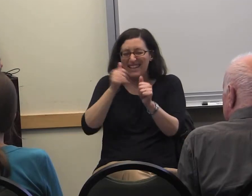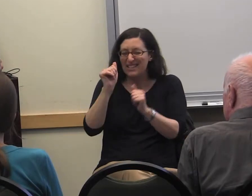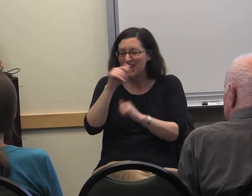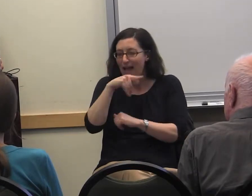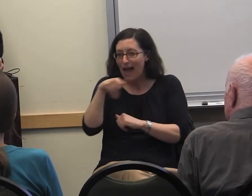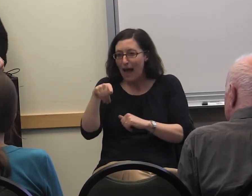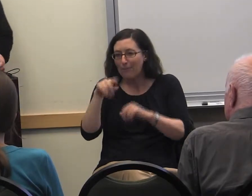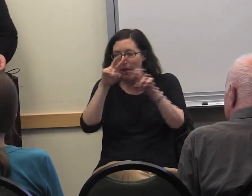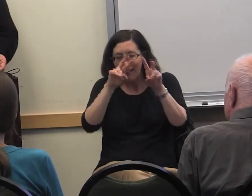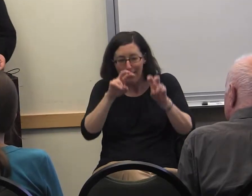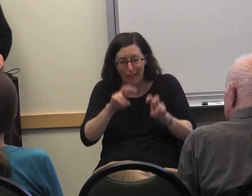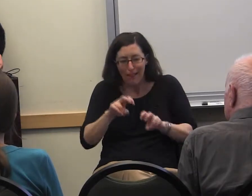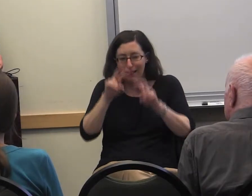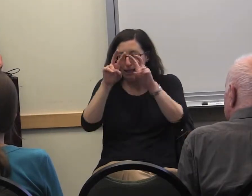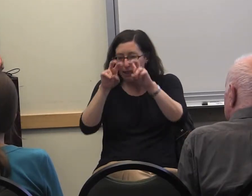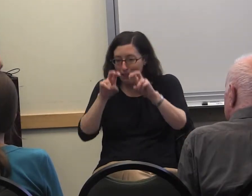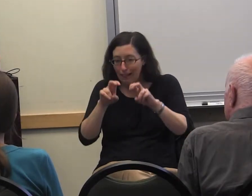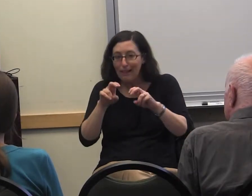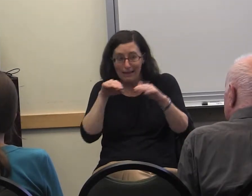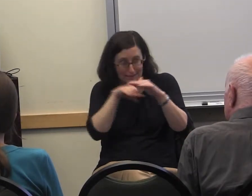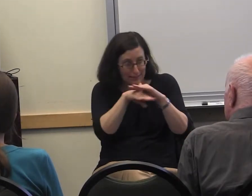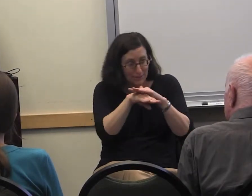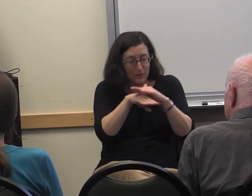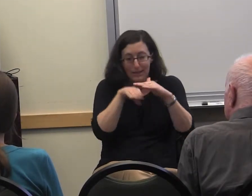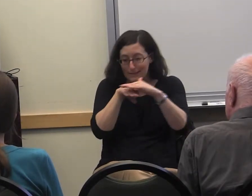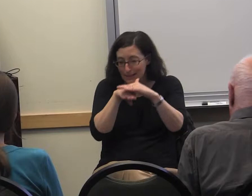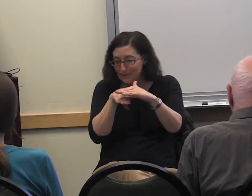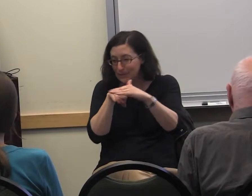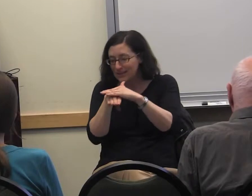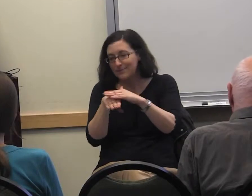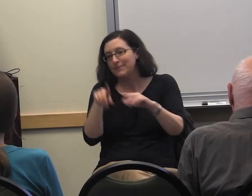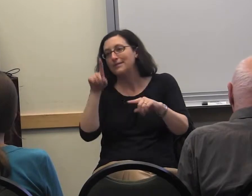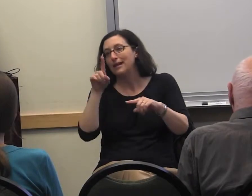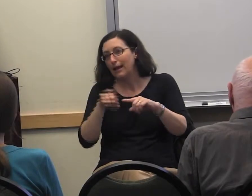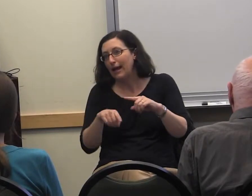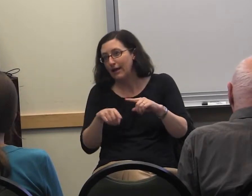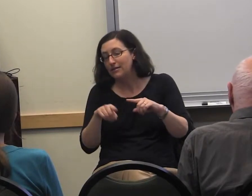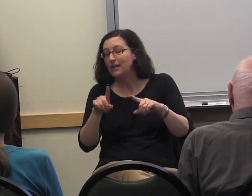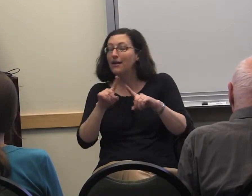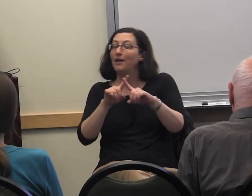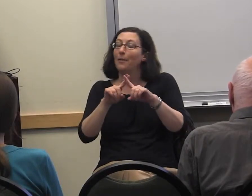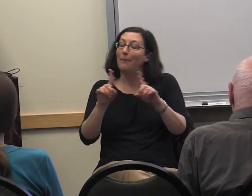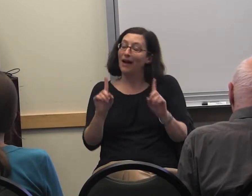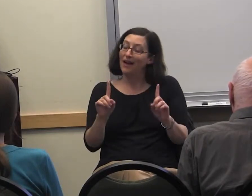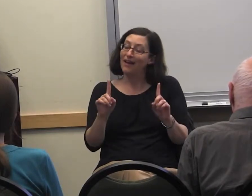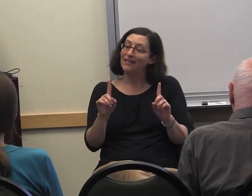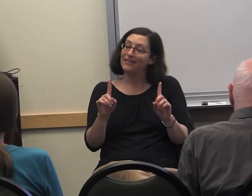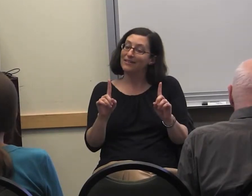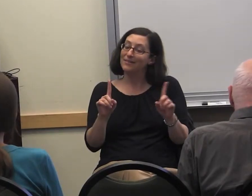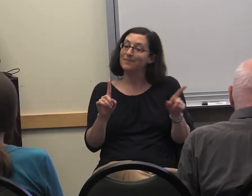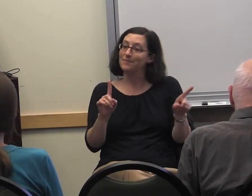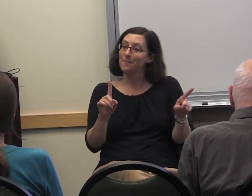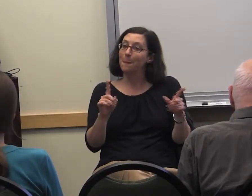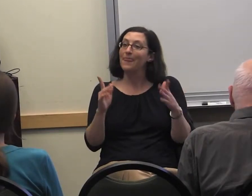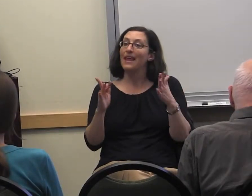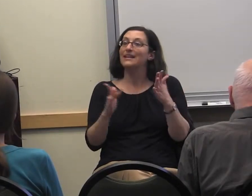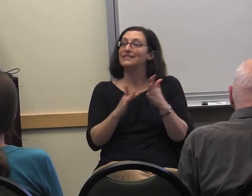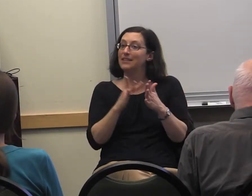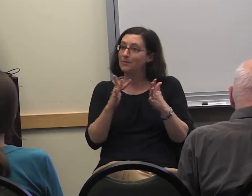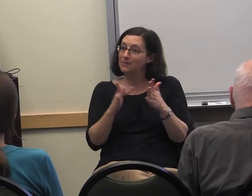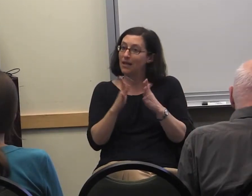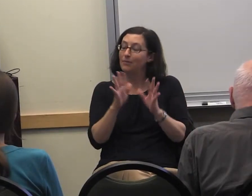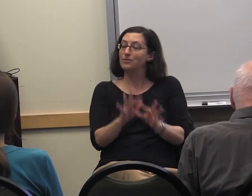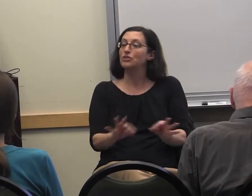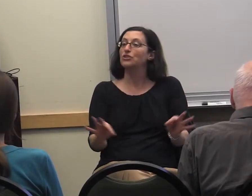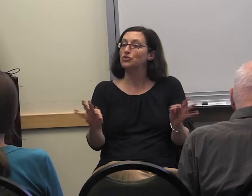and that one's above my pay grade. But what I can say is it does sometimes